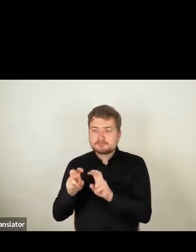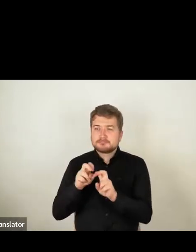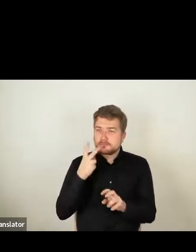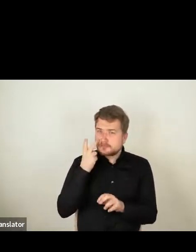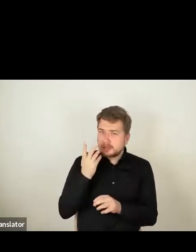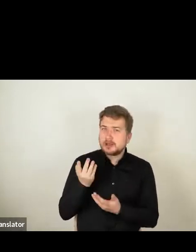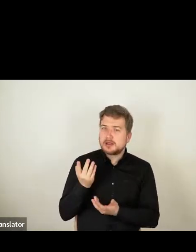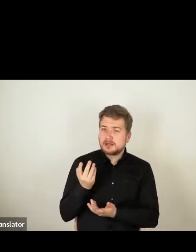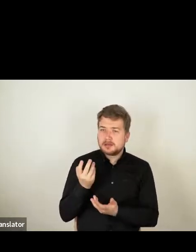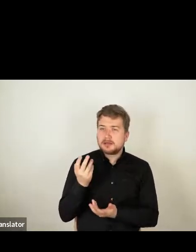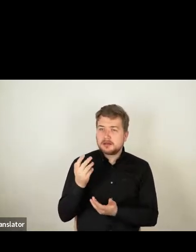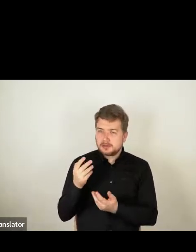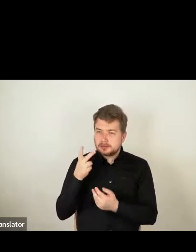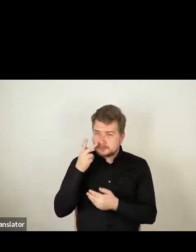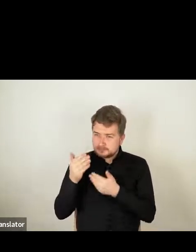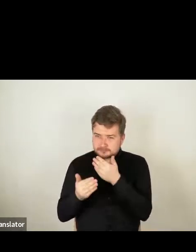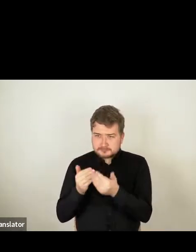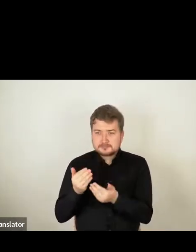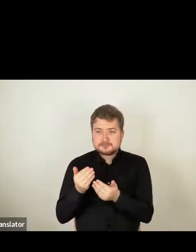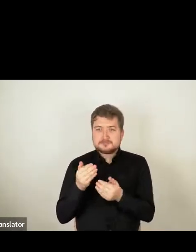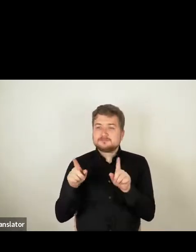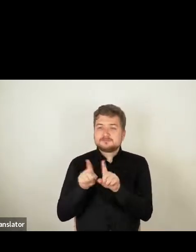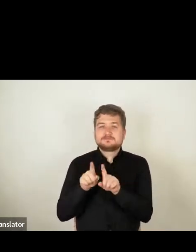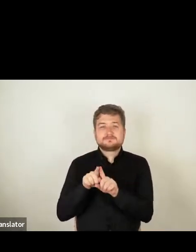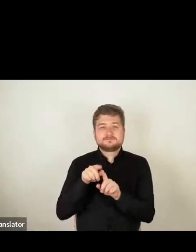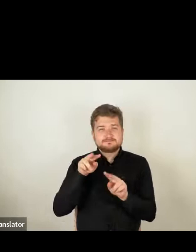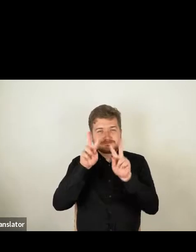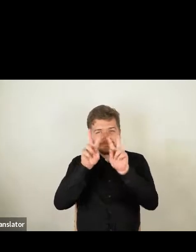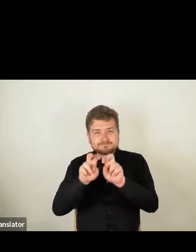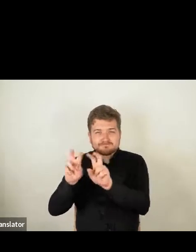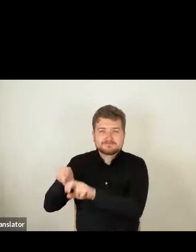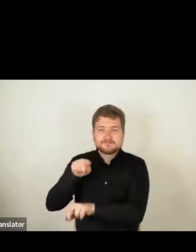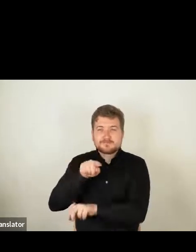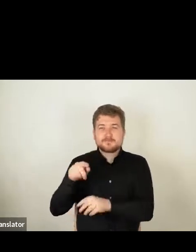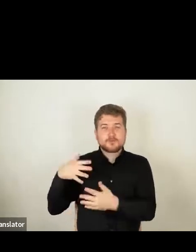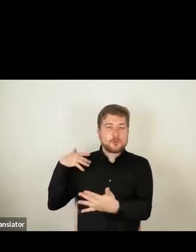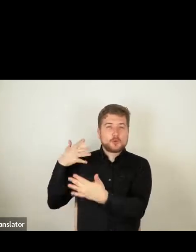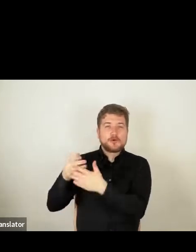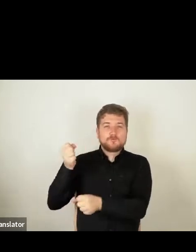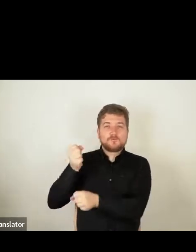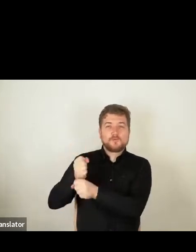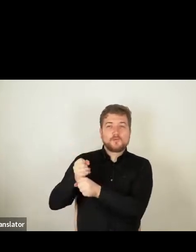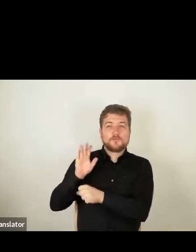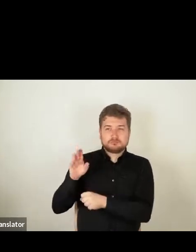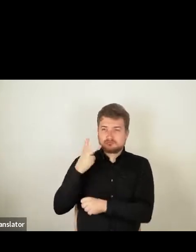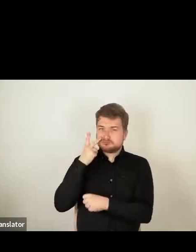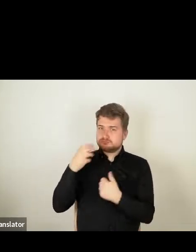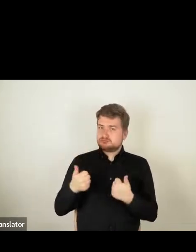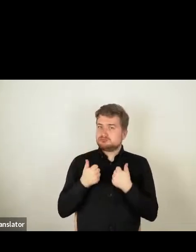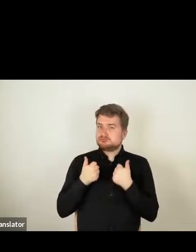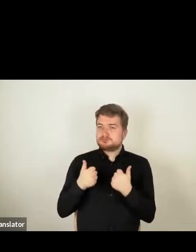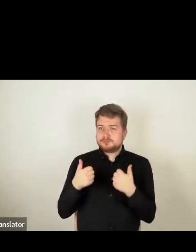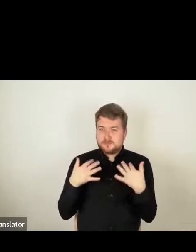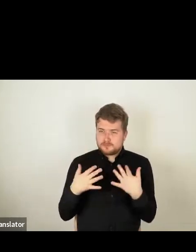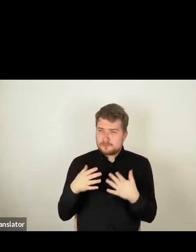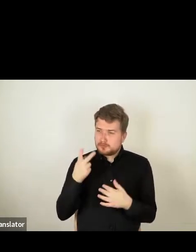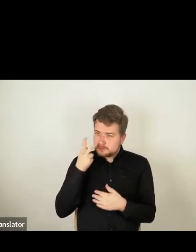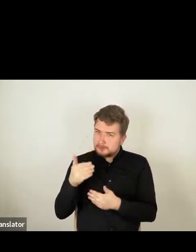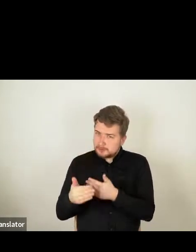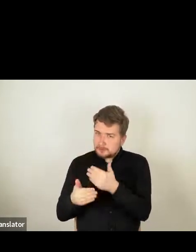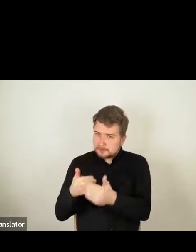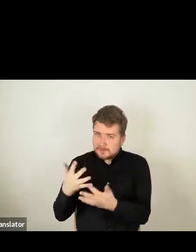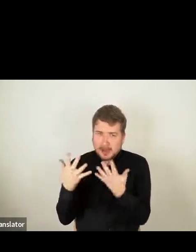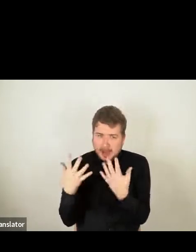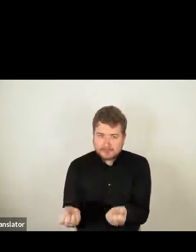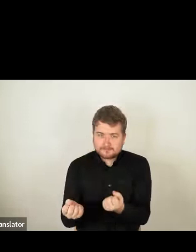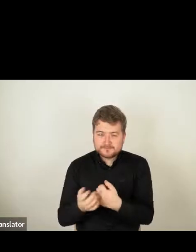actually audit some of the work that is being done. So this is a good move forward, because I think we're finding that when we want to talk